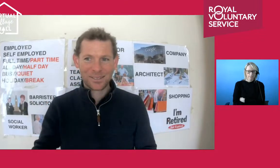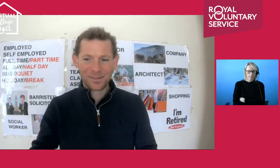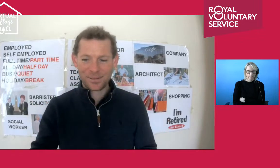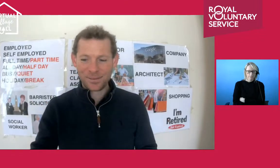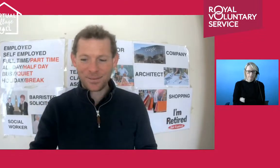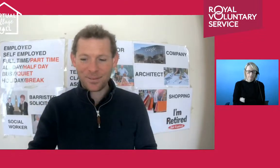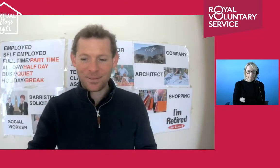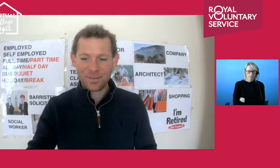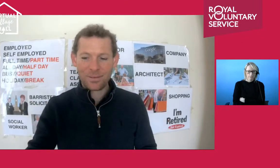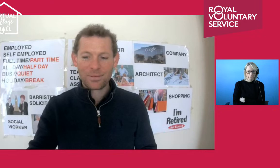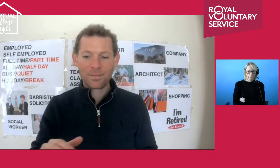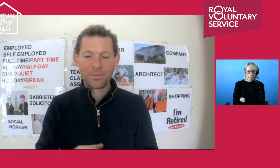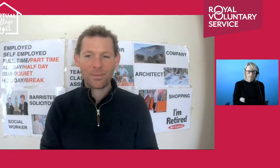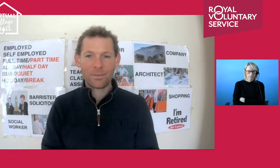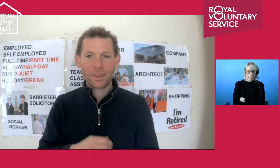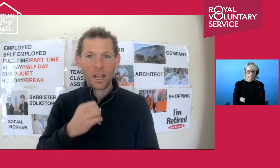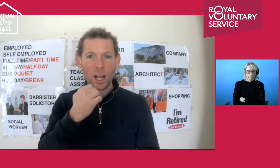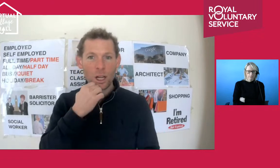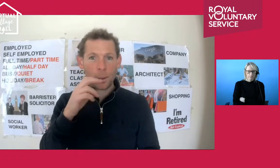quiet.